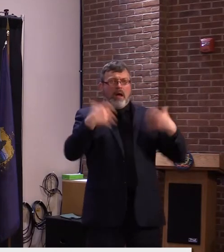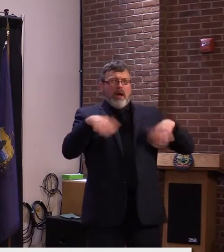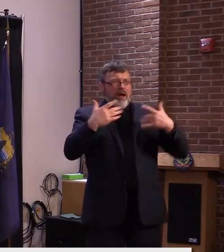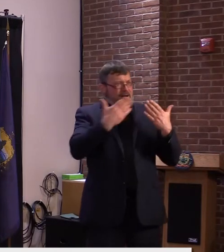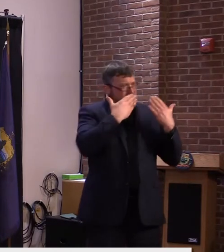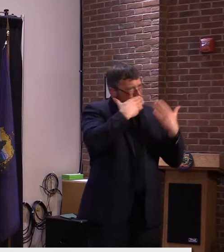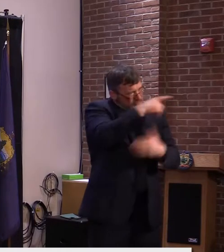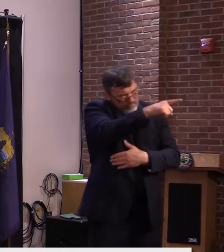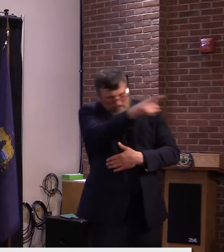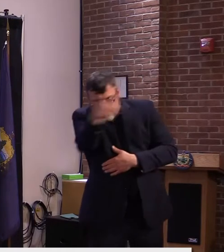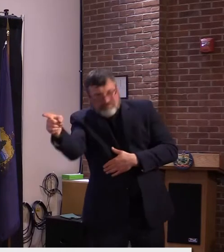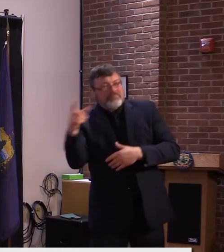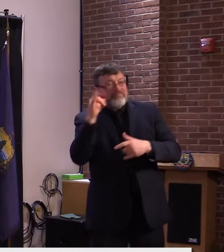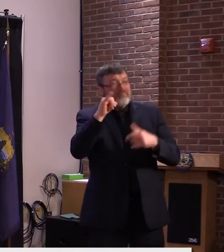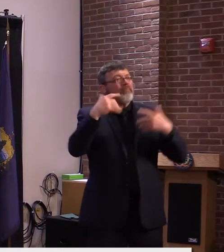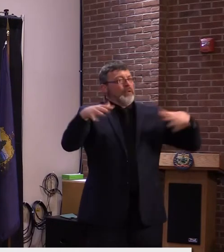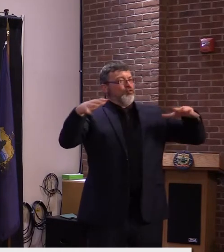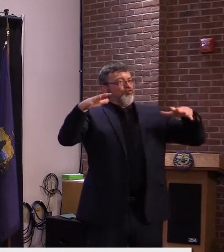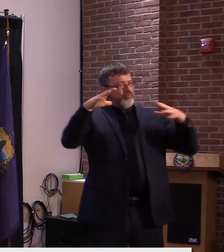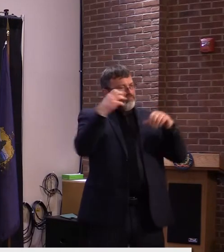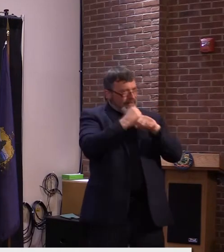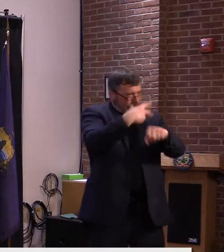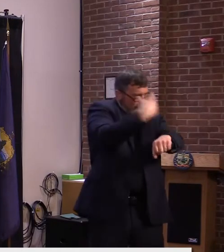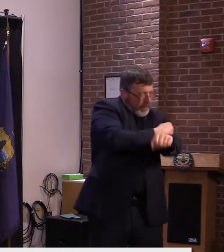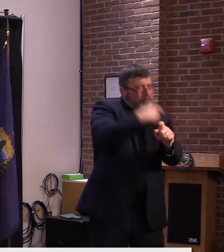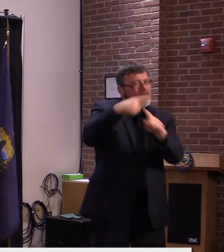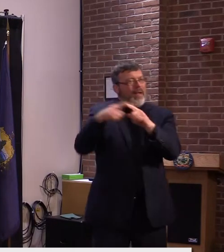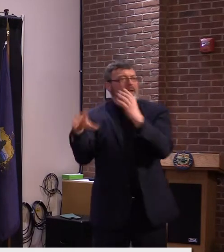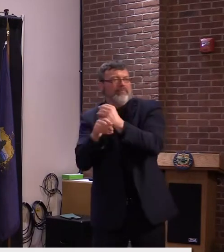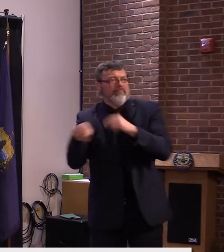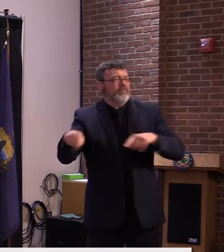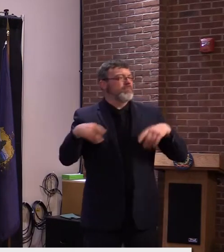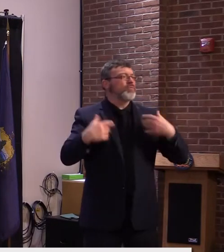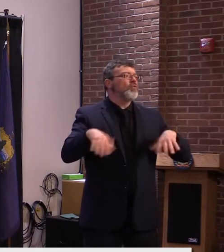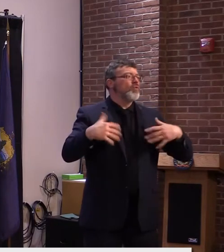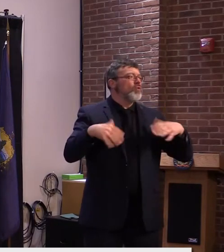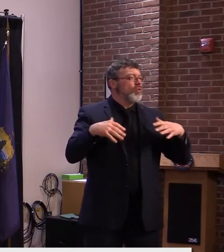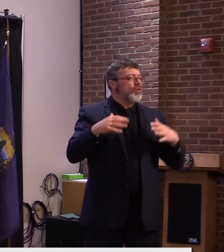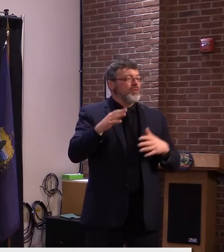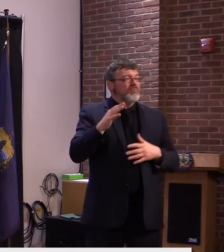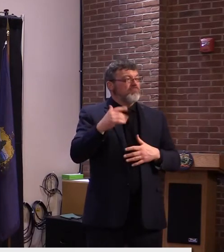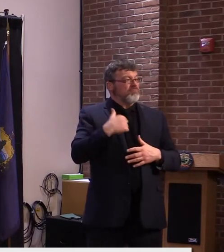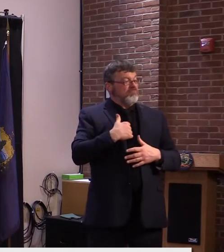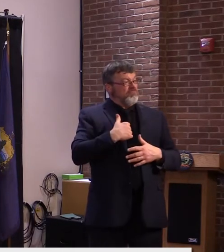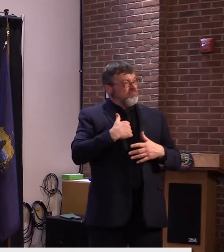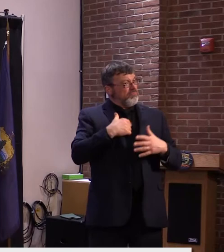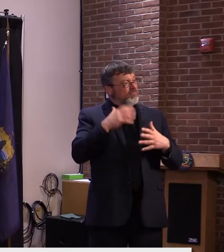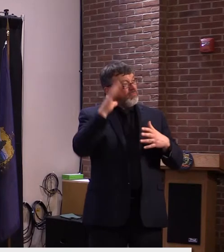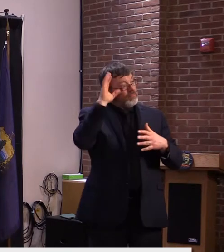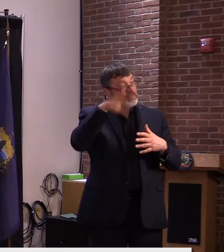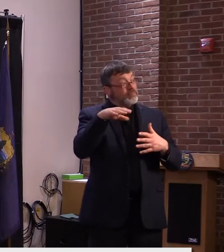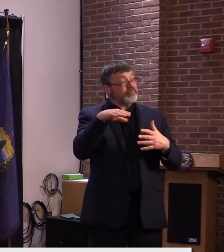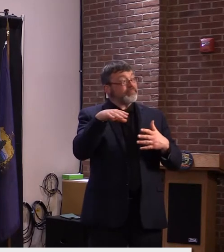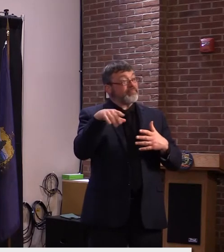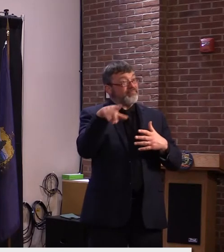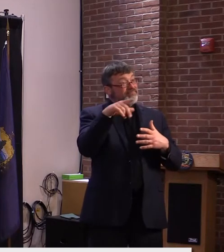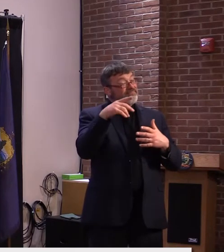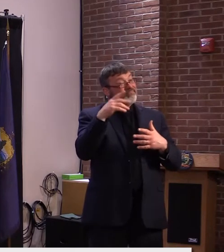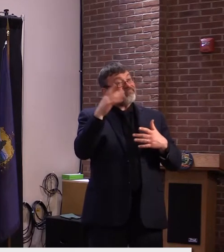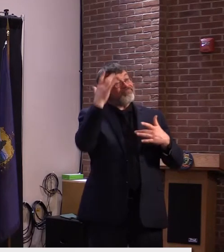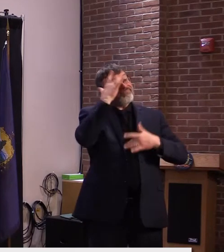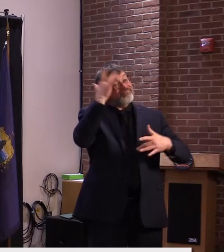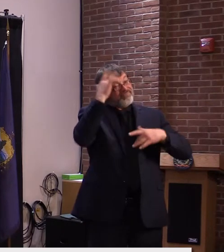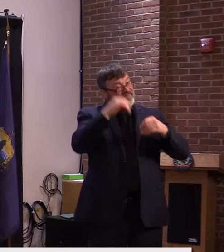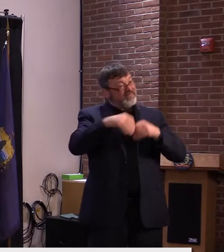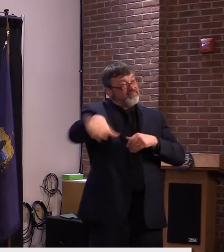pandemic response. To close out and sum up, the amount of virus in our communities may be going down, but